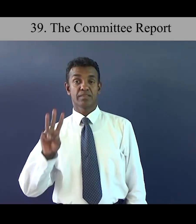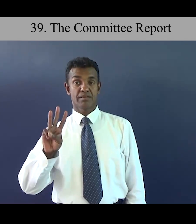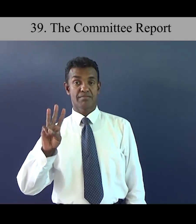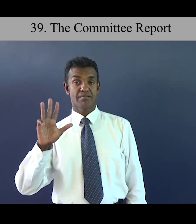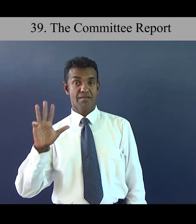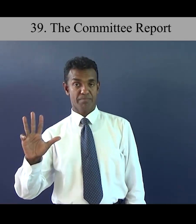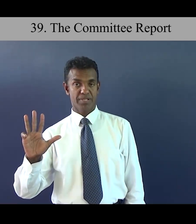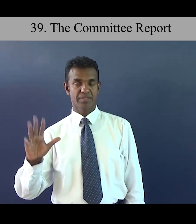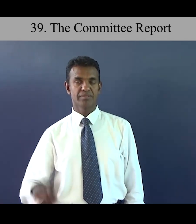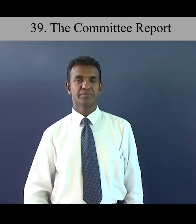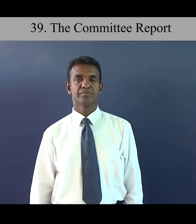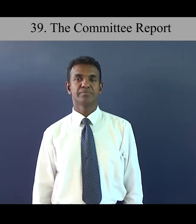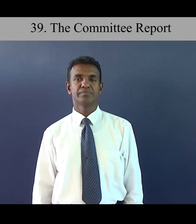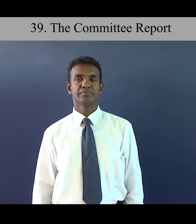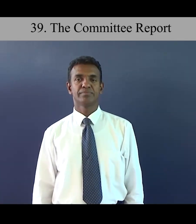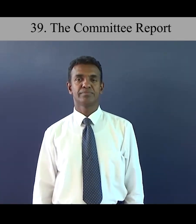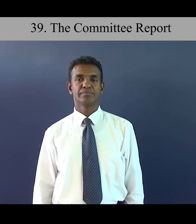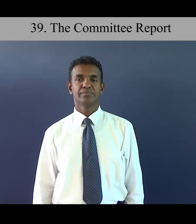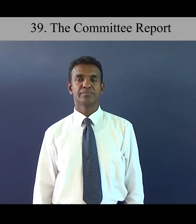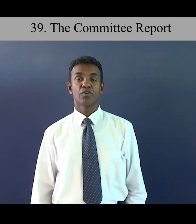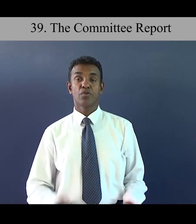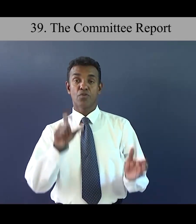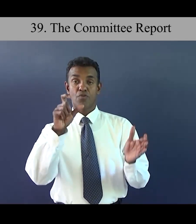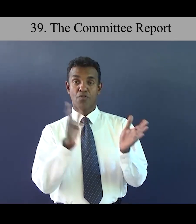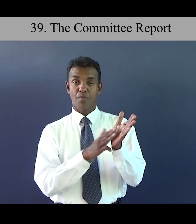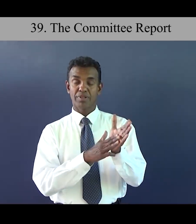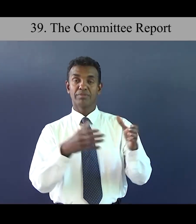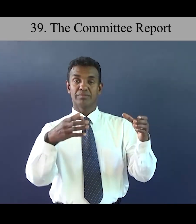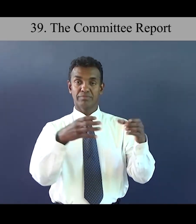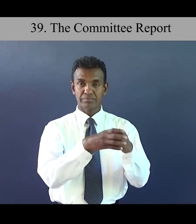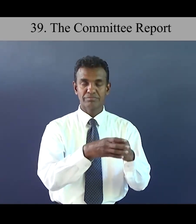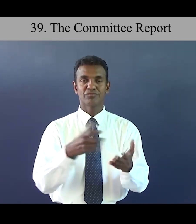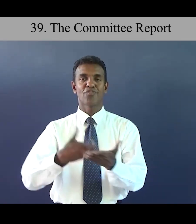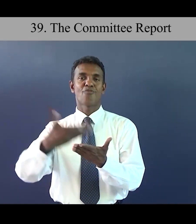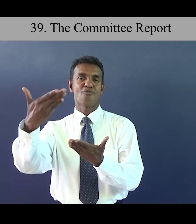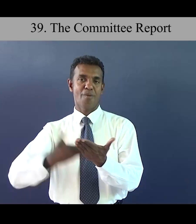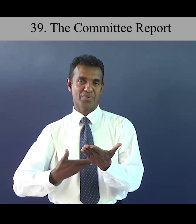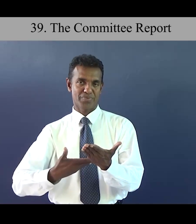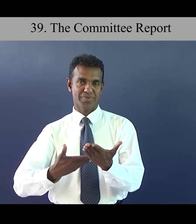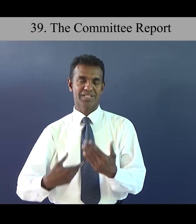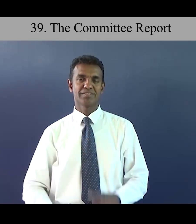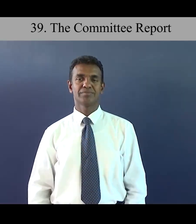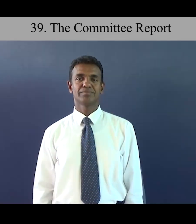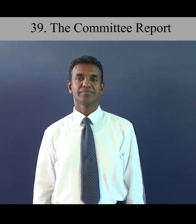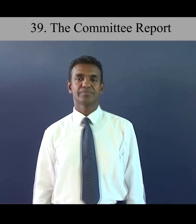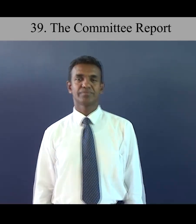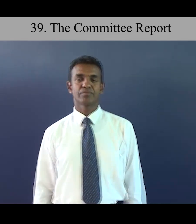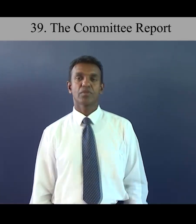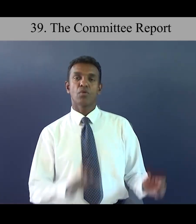The committee report. The committee will write a report every 2 years for the